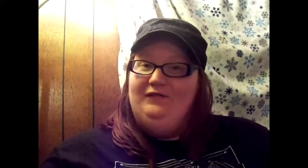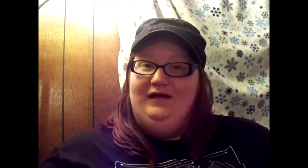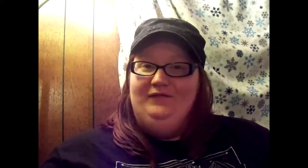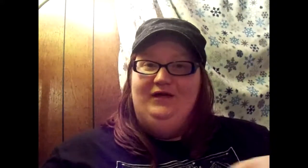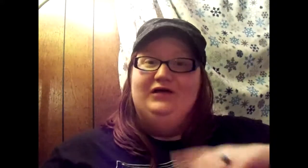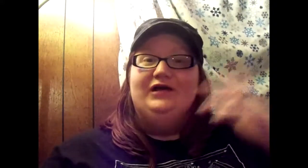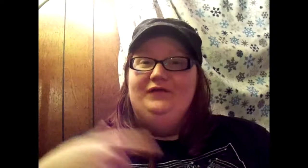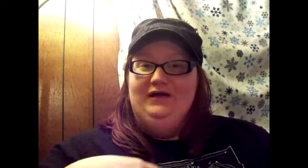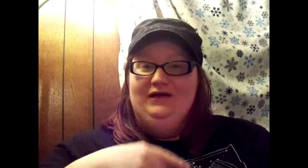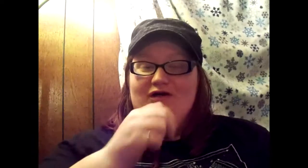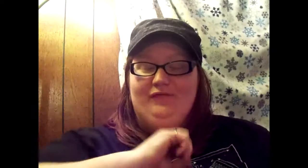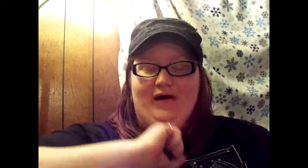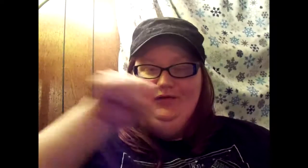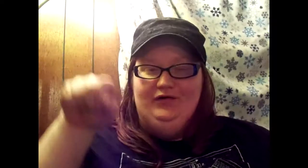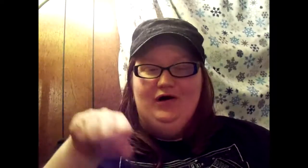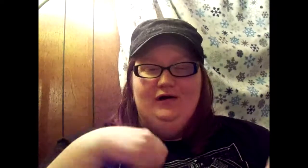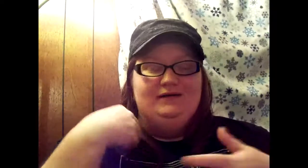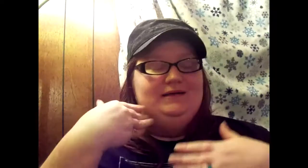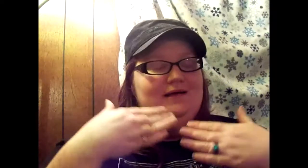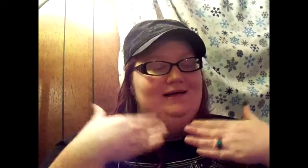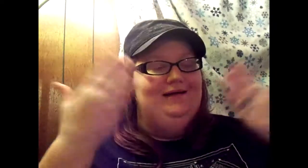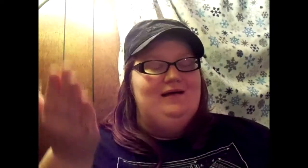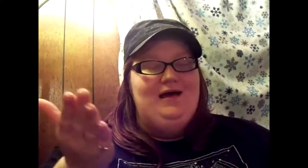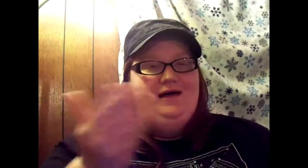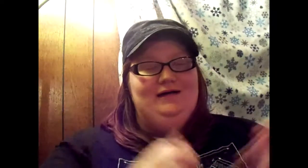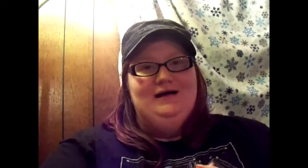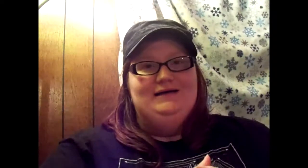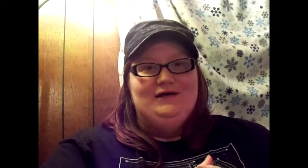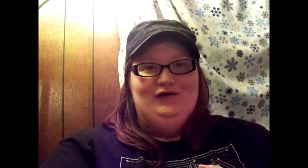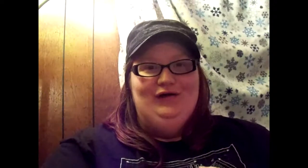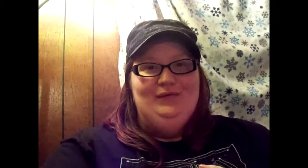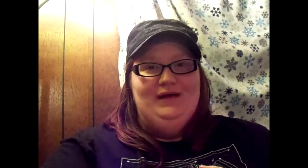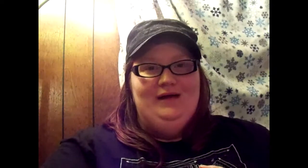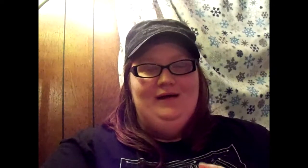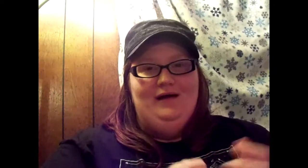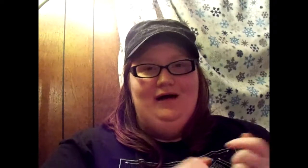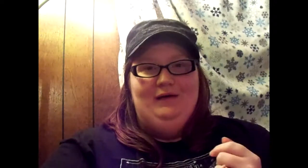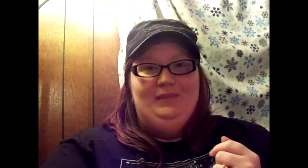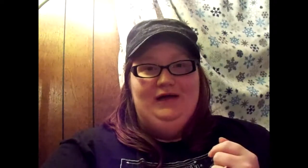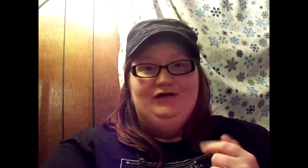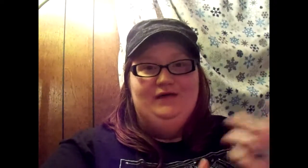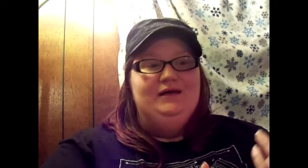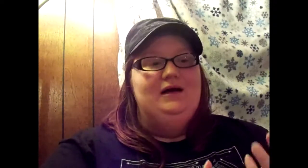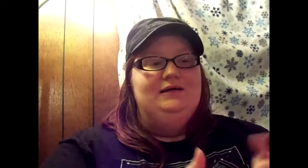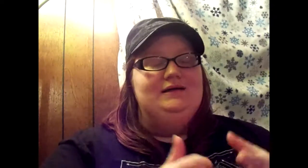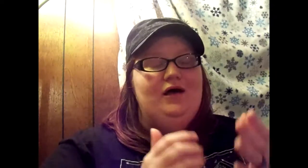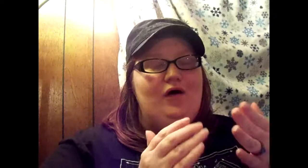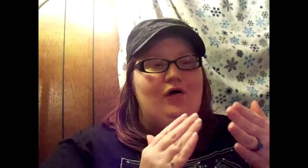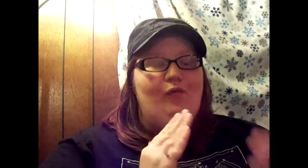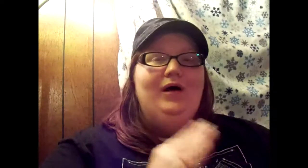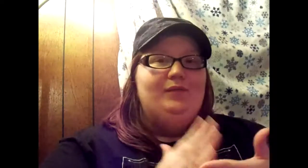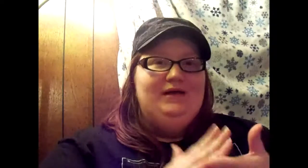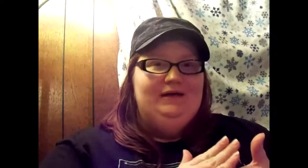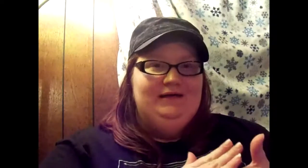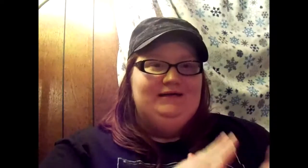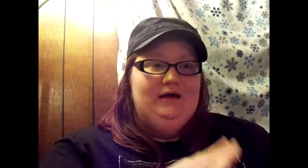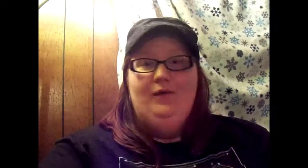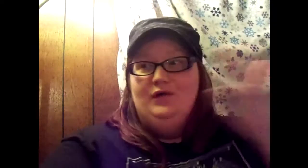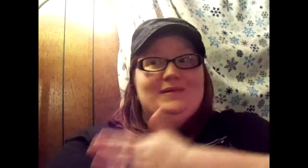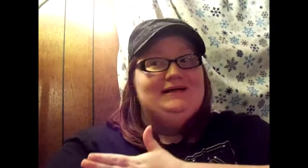that I finished, like finishing writing on the darts and us actually loading up each of the guns. What you're about to